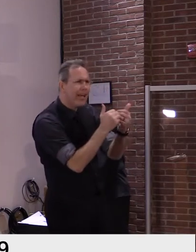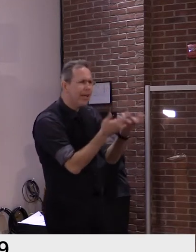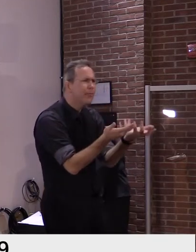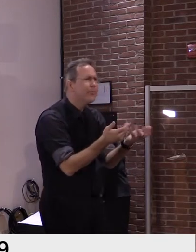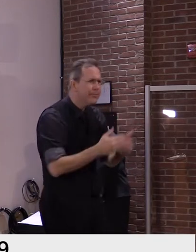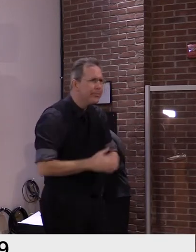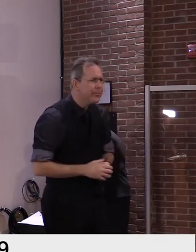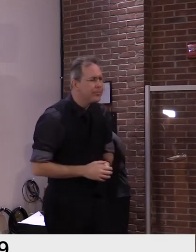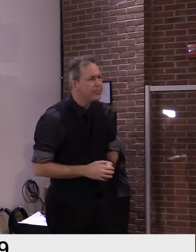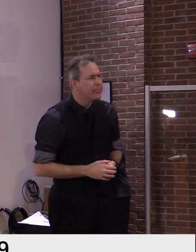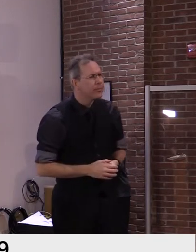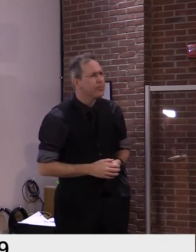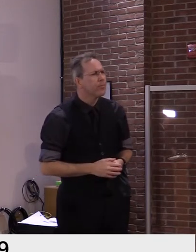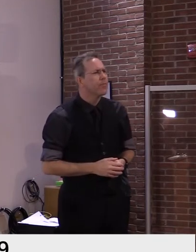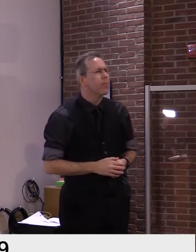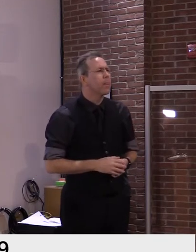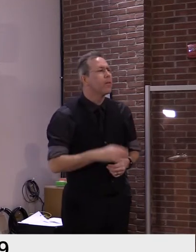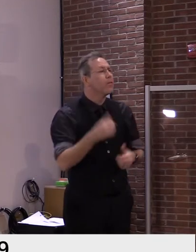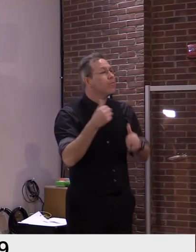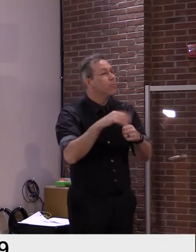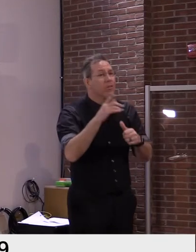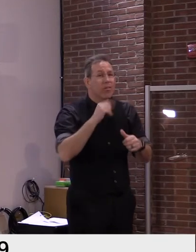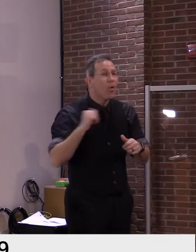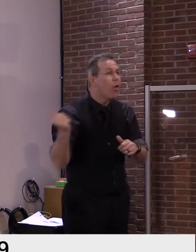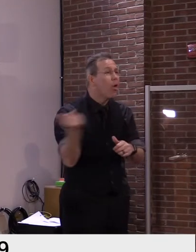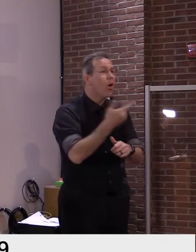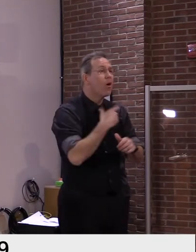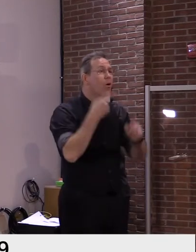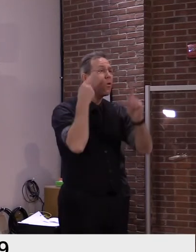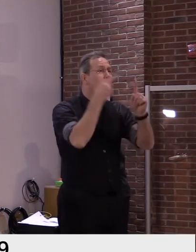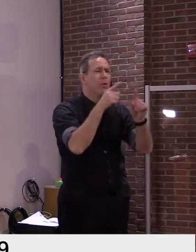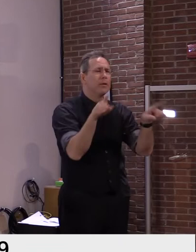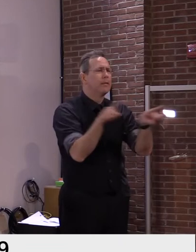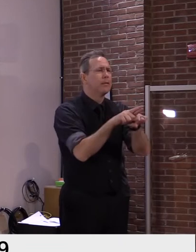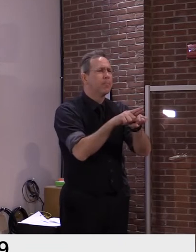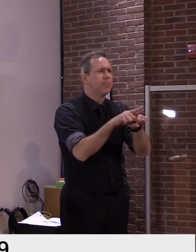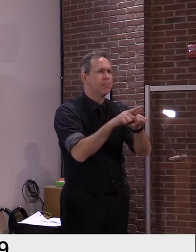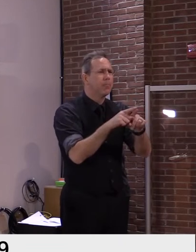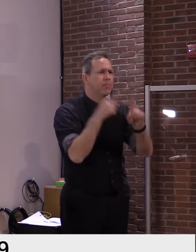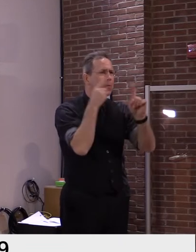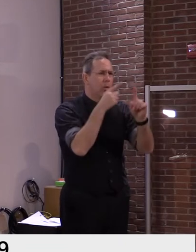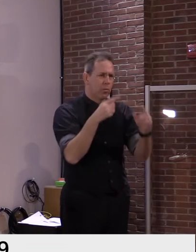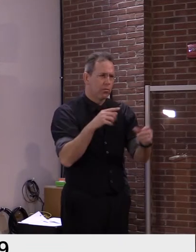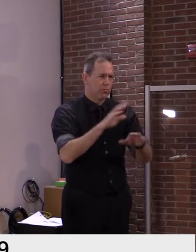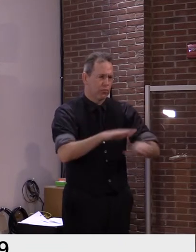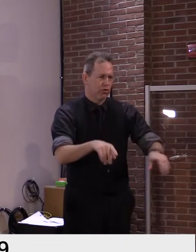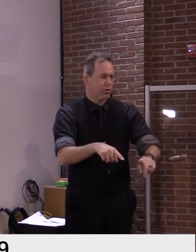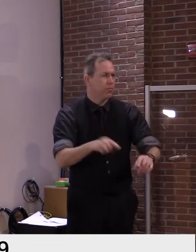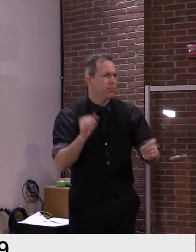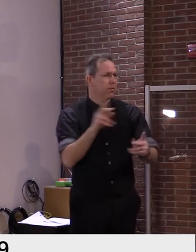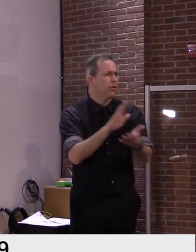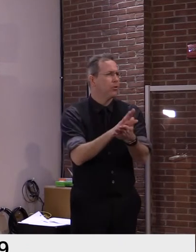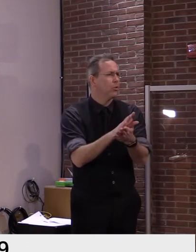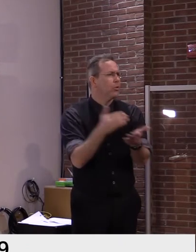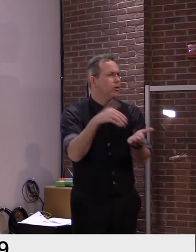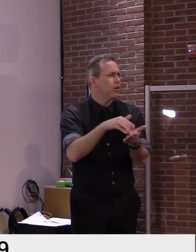same thing for our kids, then we can work through anything that's achievable. We can work through these